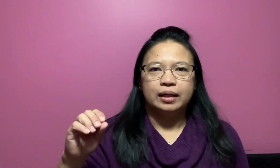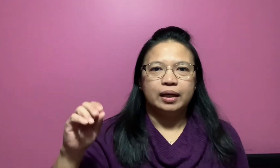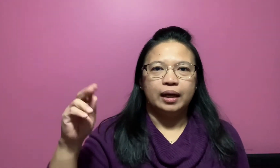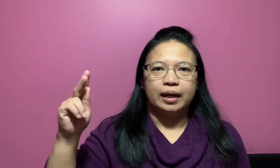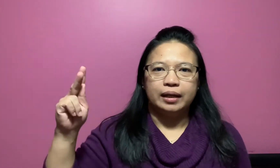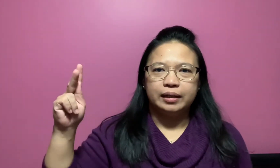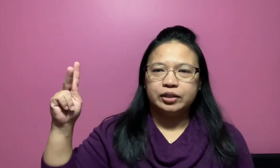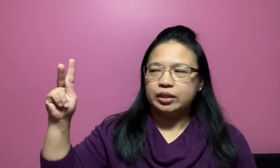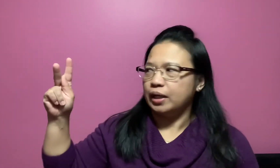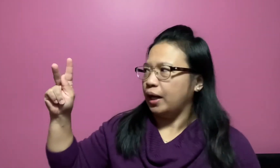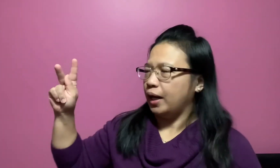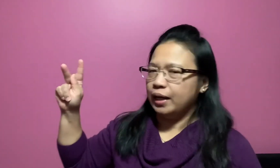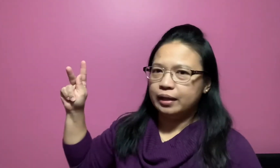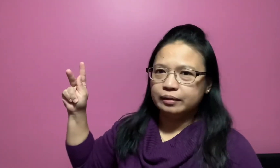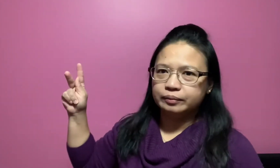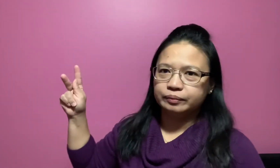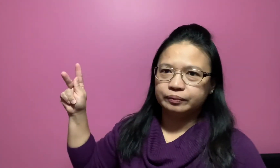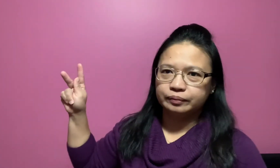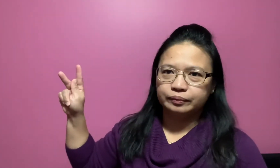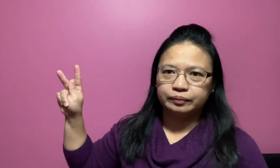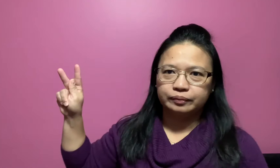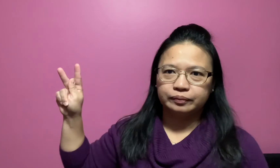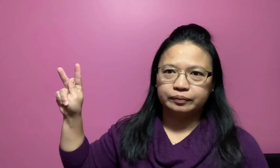And then K.